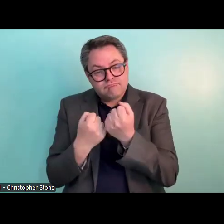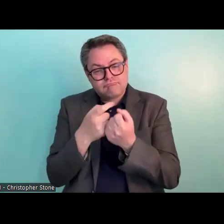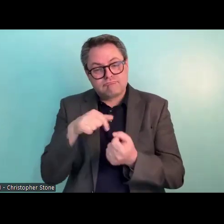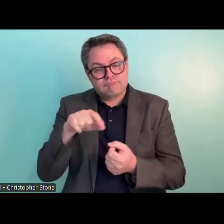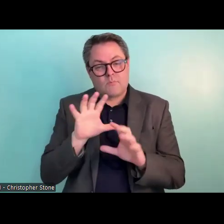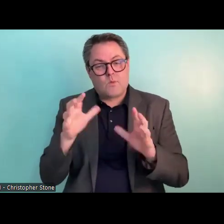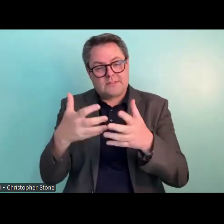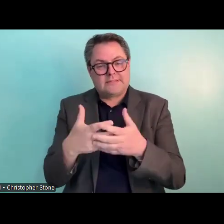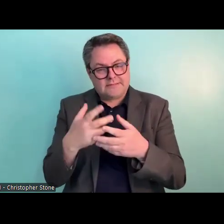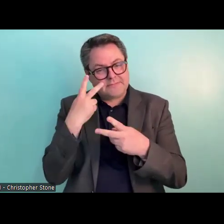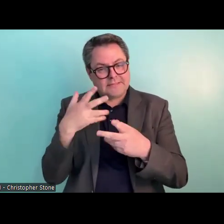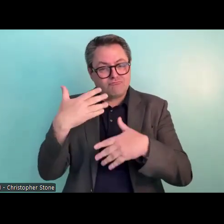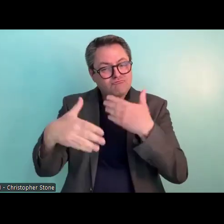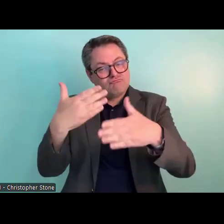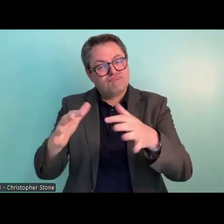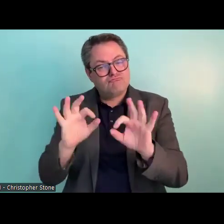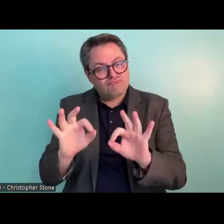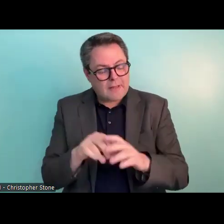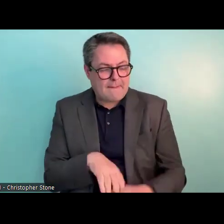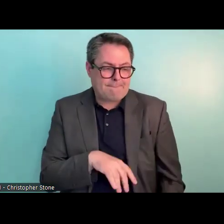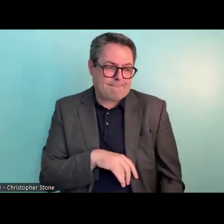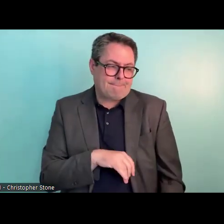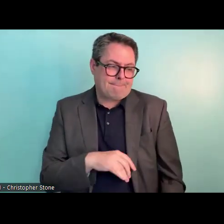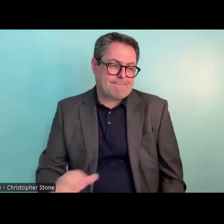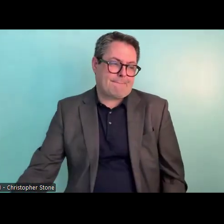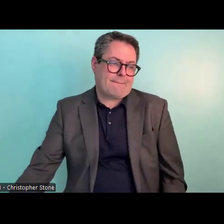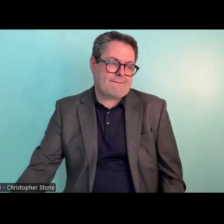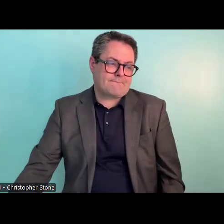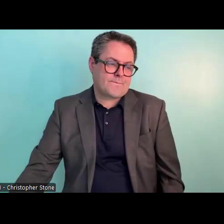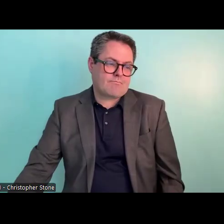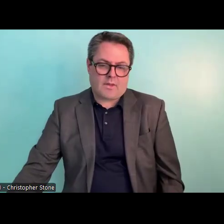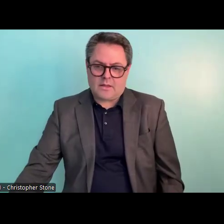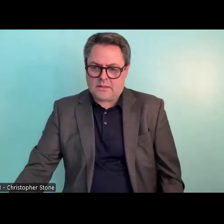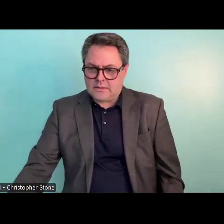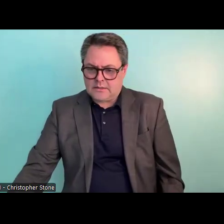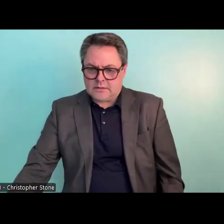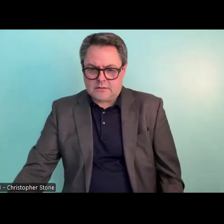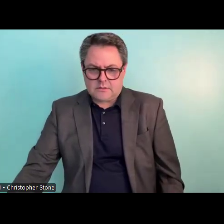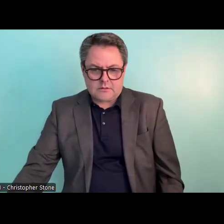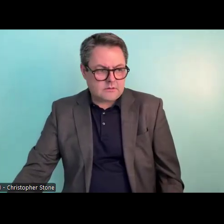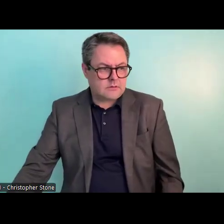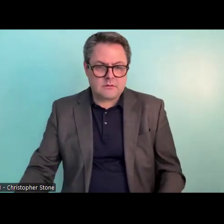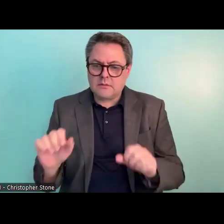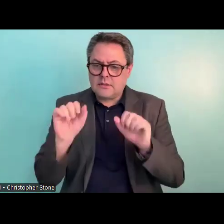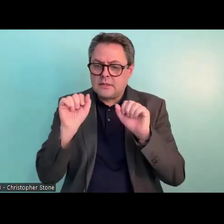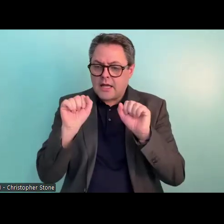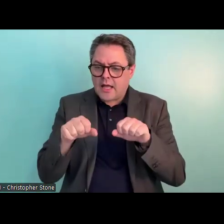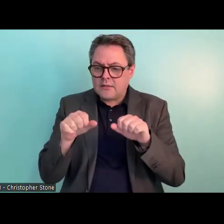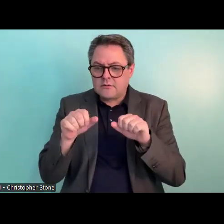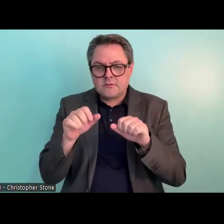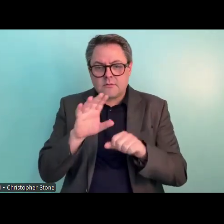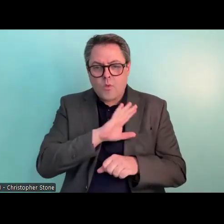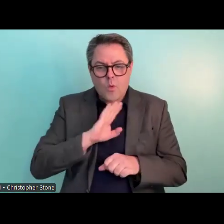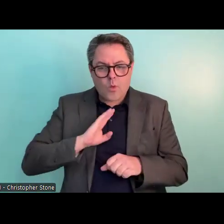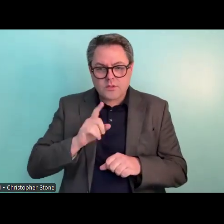And also others are able to watch this event, others that support WASLI and are engaged with our work.